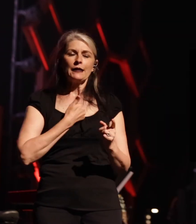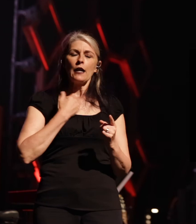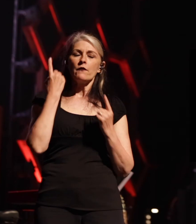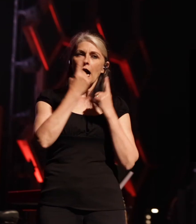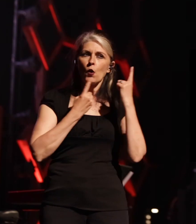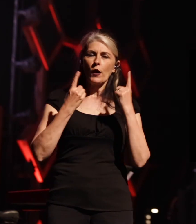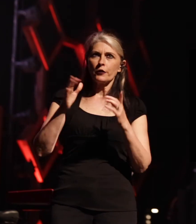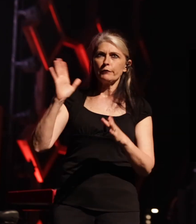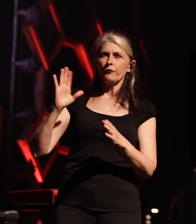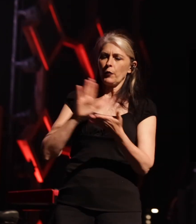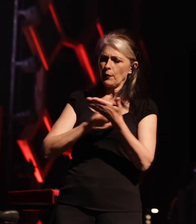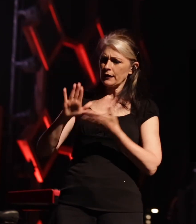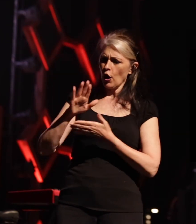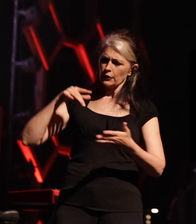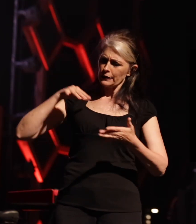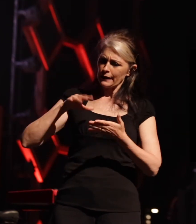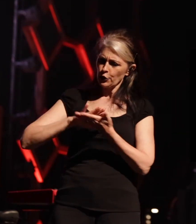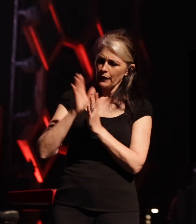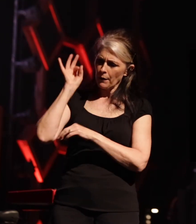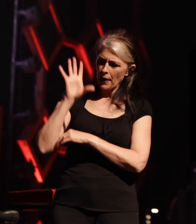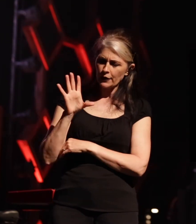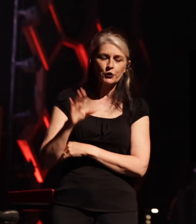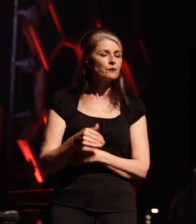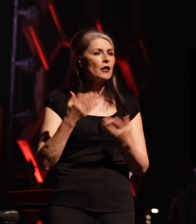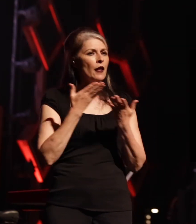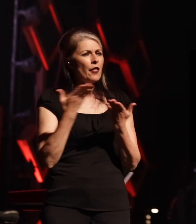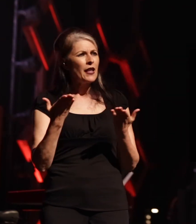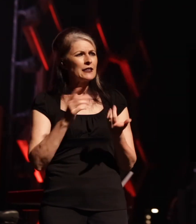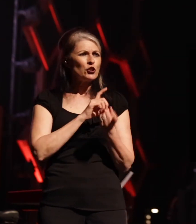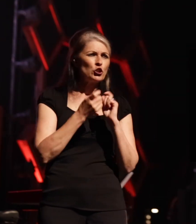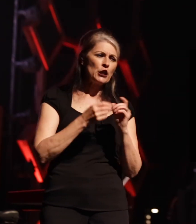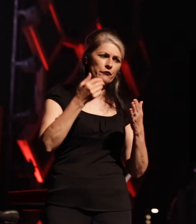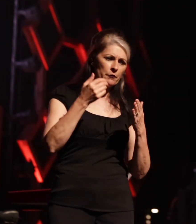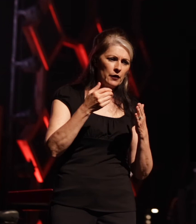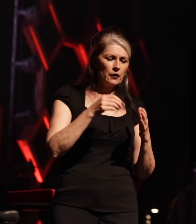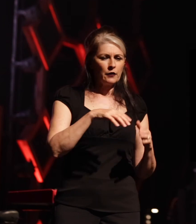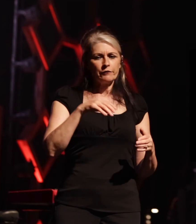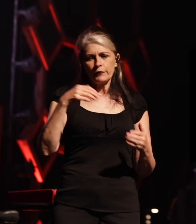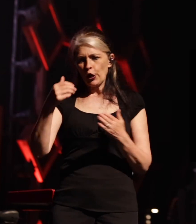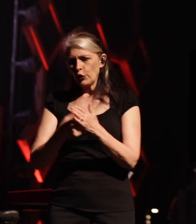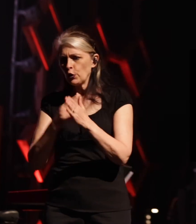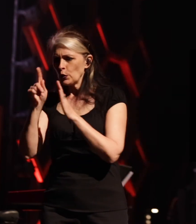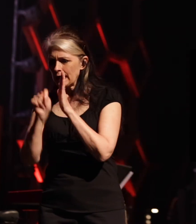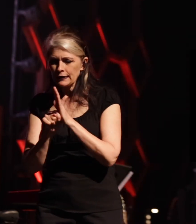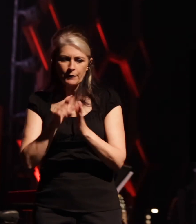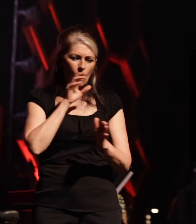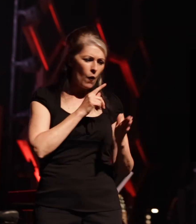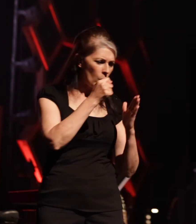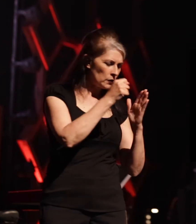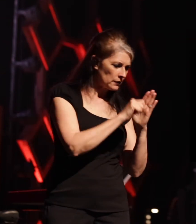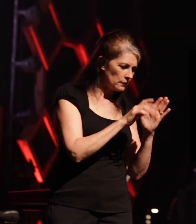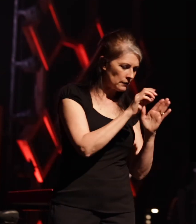do things change? Why do they change from the New Testament to the Old Testament? What is that? Well, you're just seeing God's plan